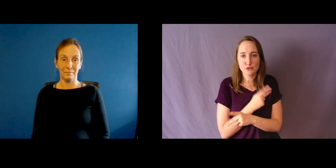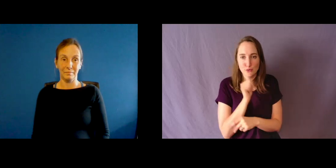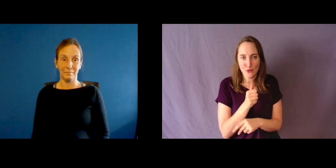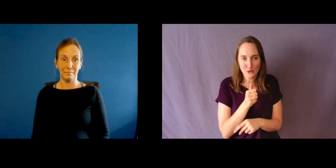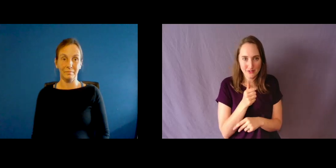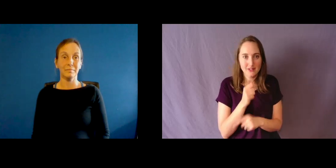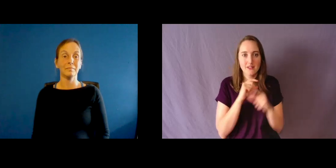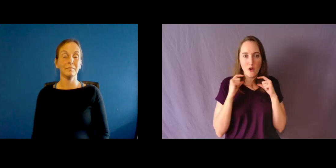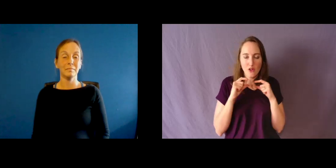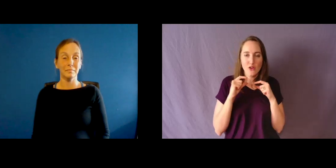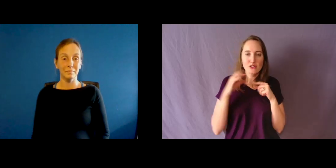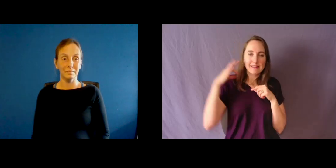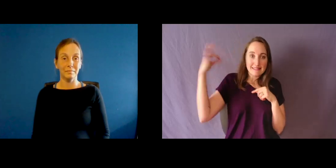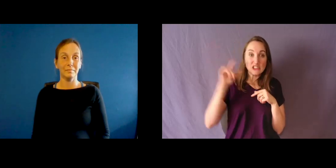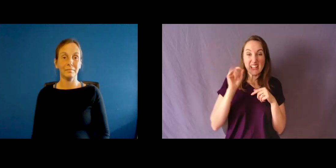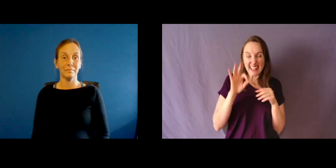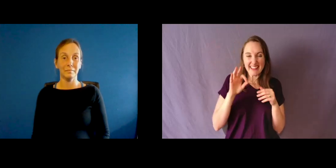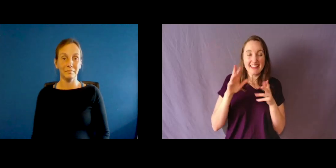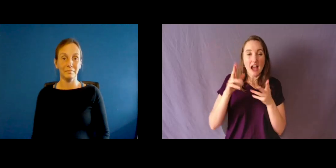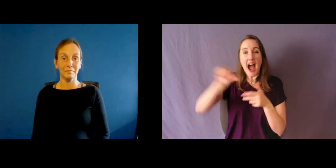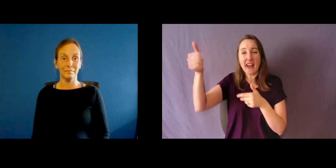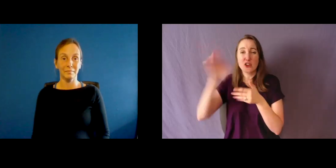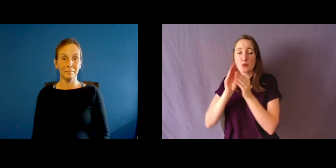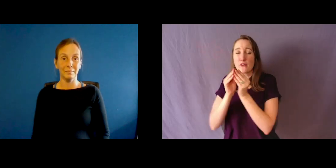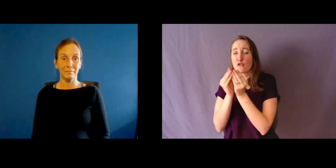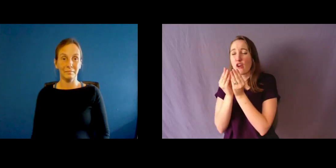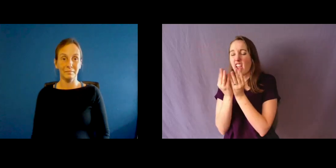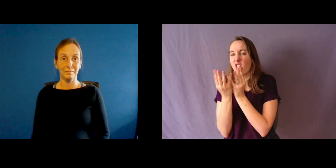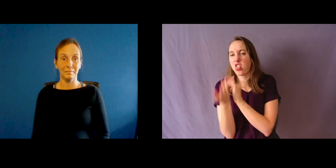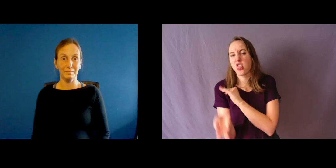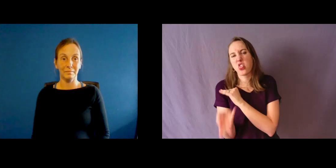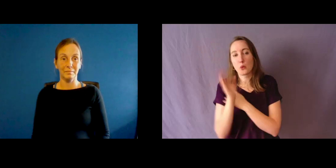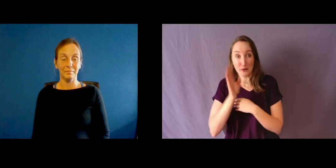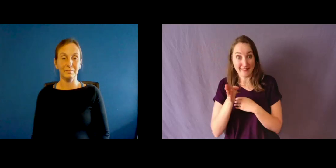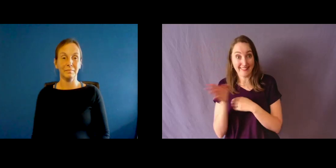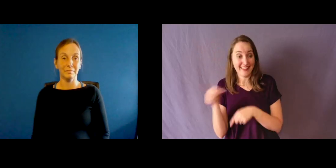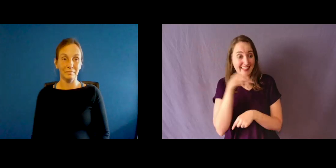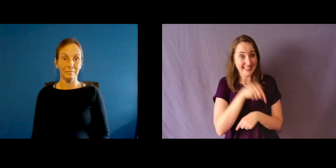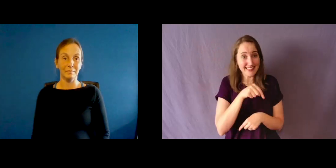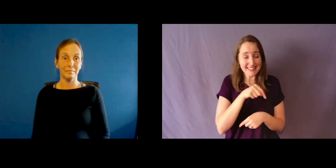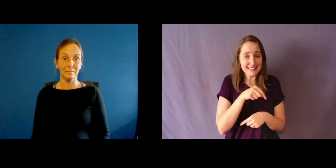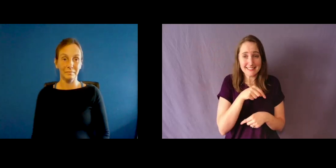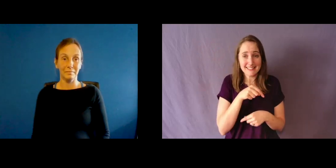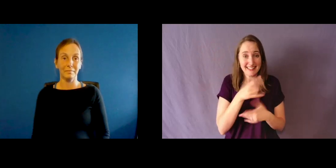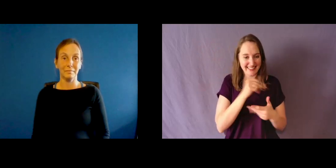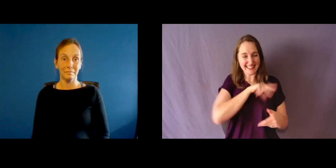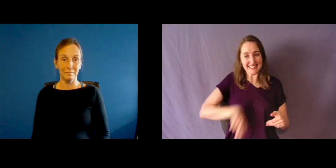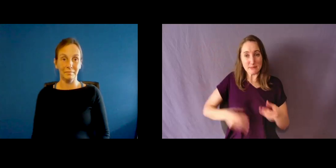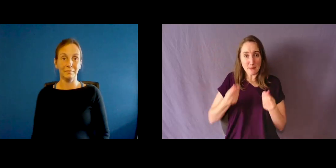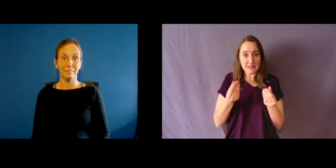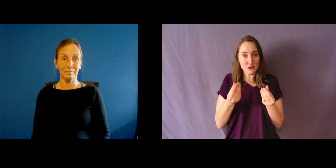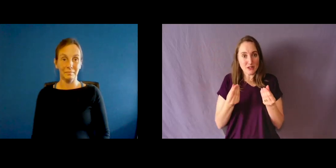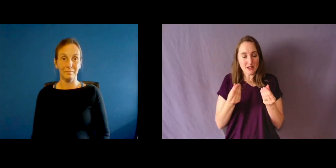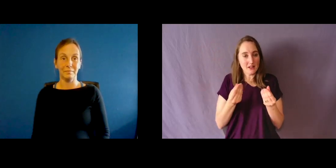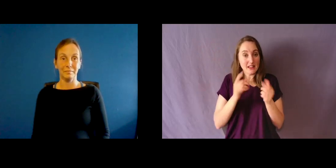leashes and collars, once it starts to fray, it'll eventually like make its way all the way through. But with the seatbelt, kind